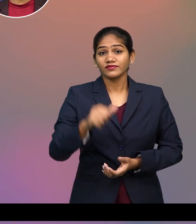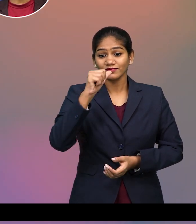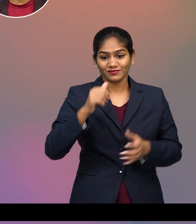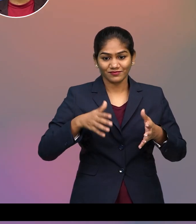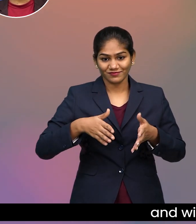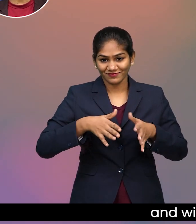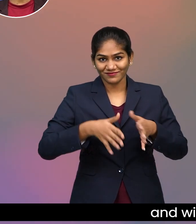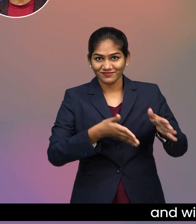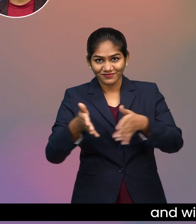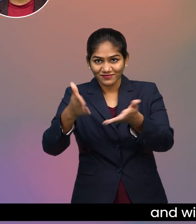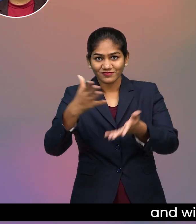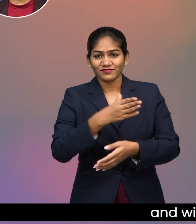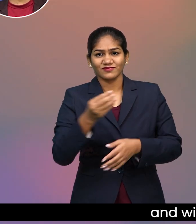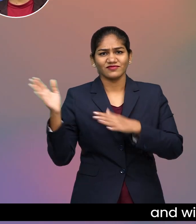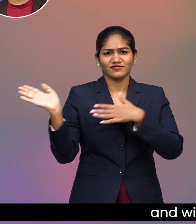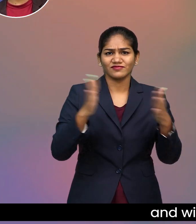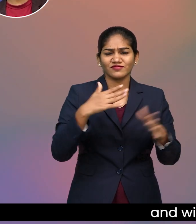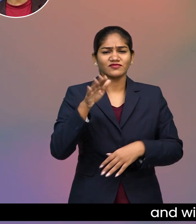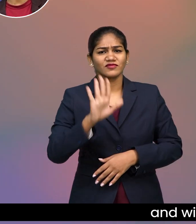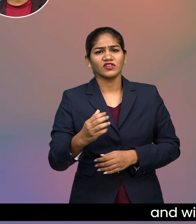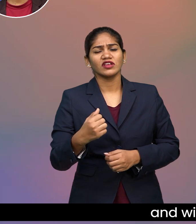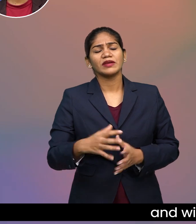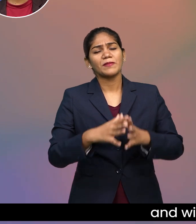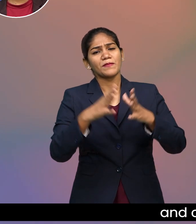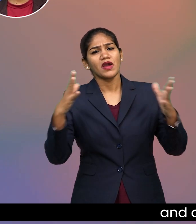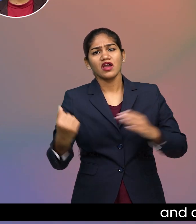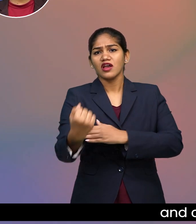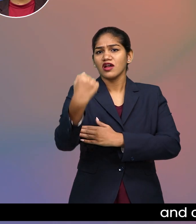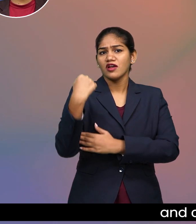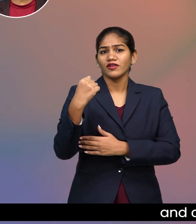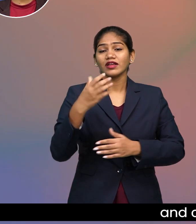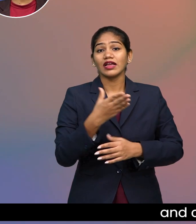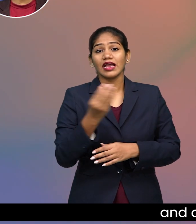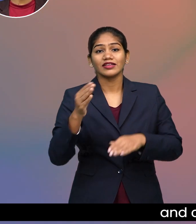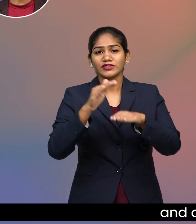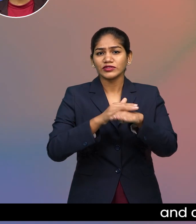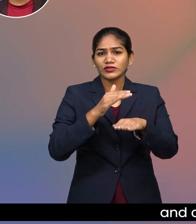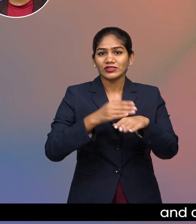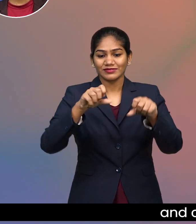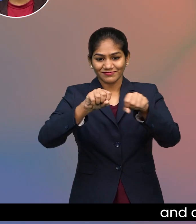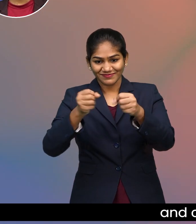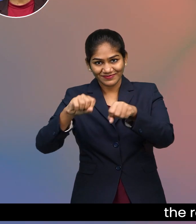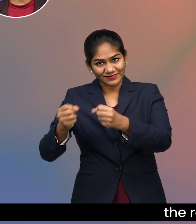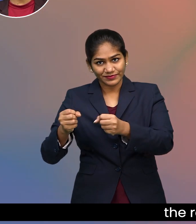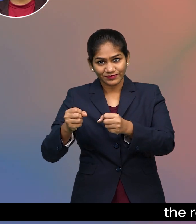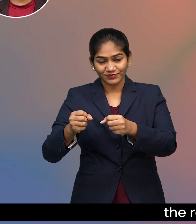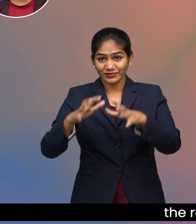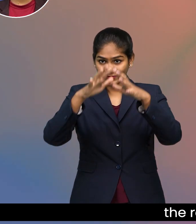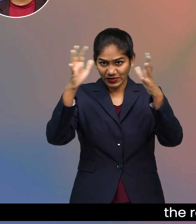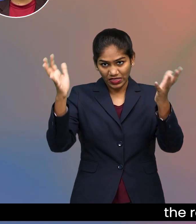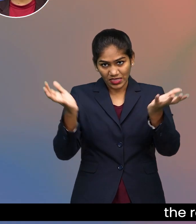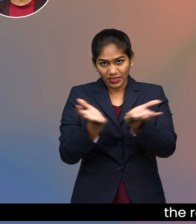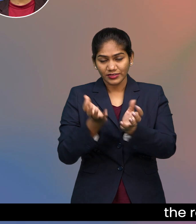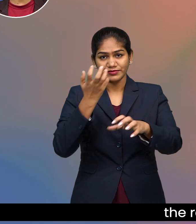Flowing water and wind have great power and can slowly cut away the